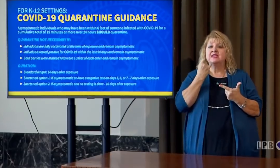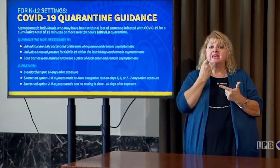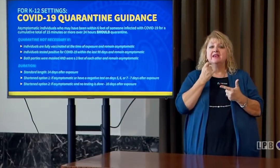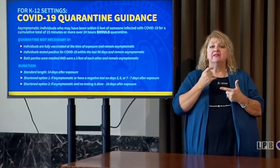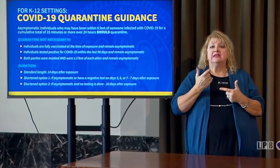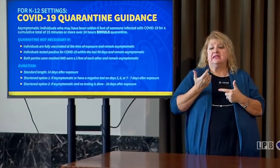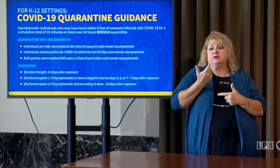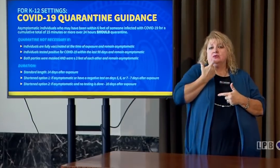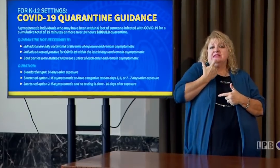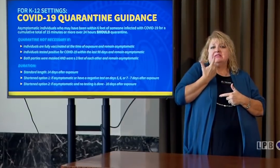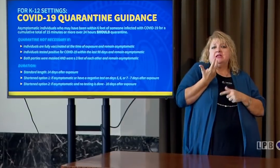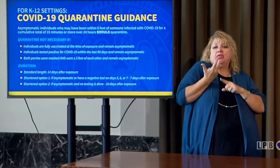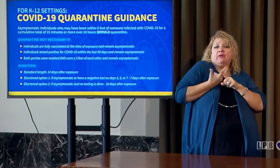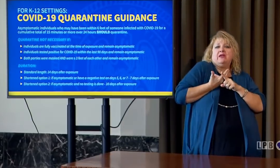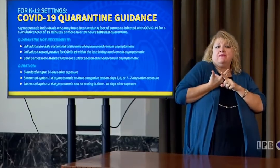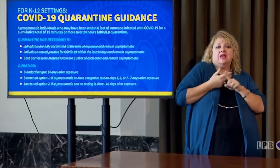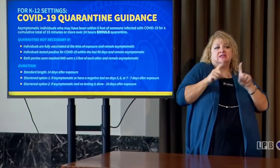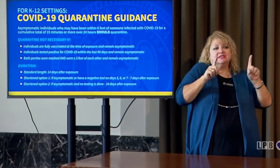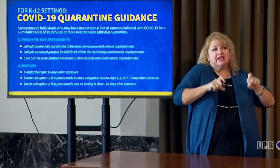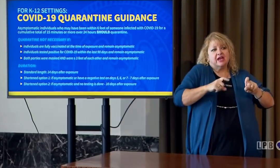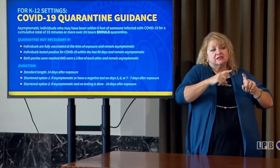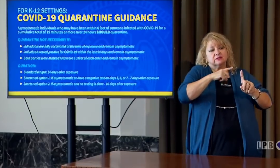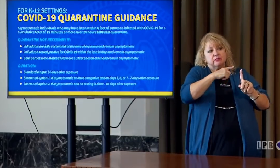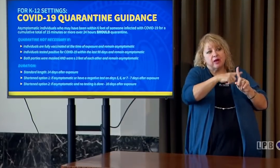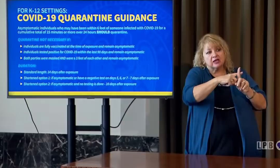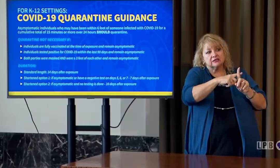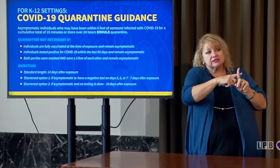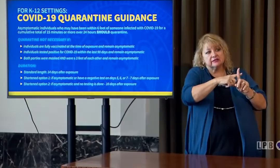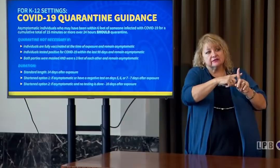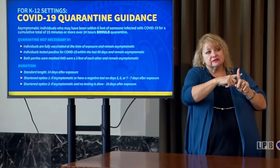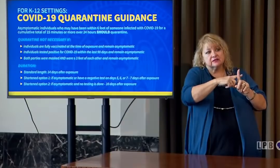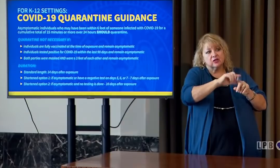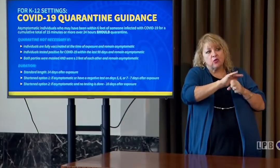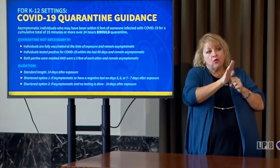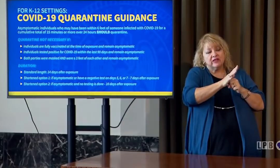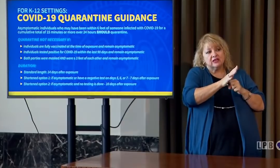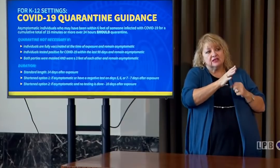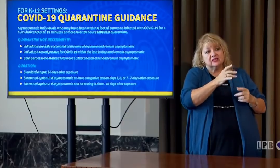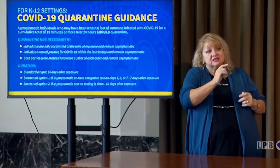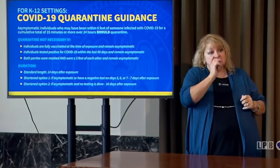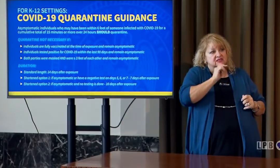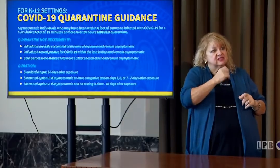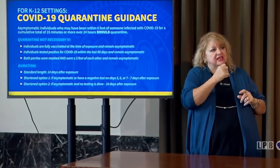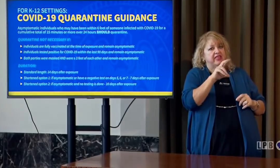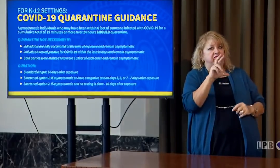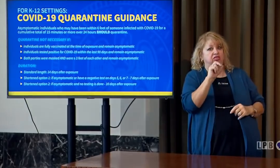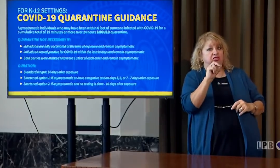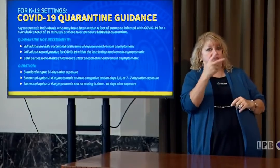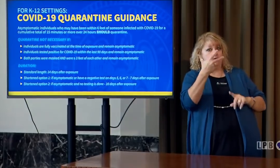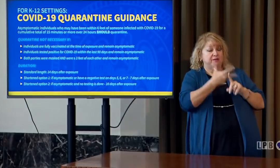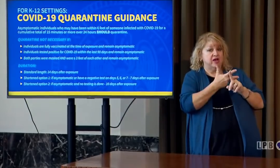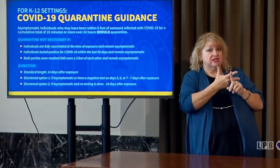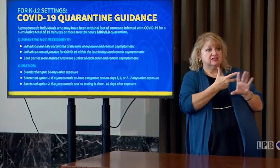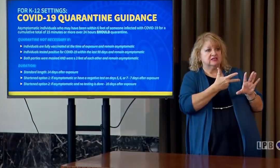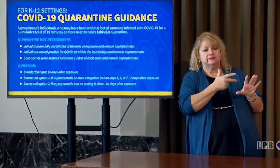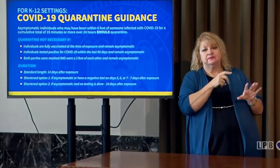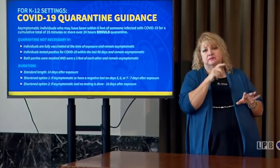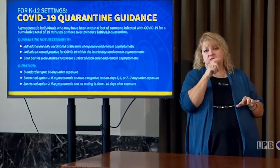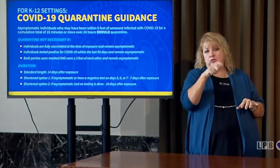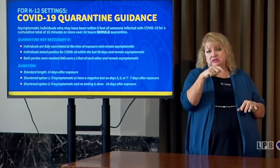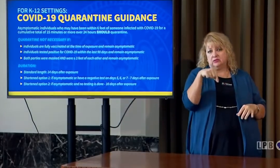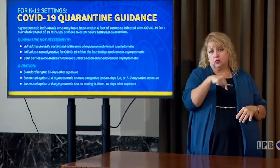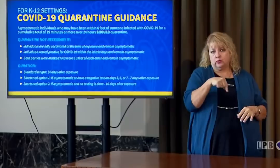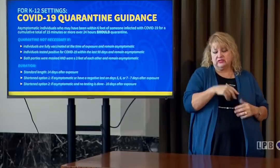past 90 days, you don't have to quarantine. If in the school environment, both parties, the person who was positive and the person who